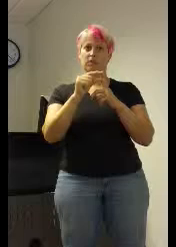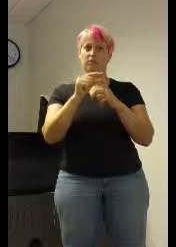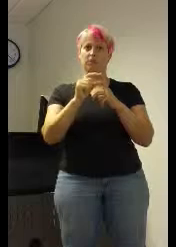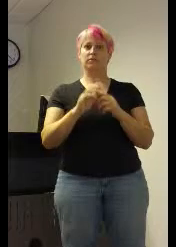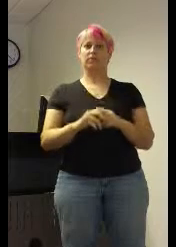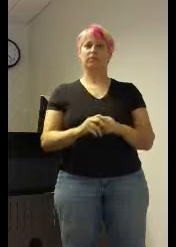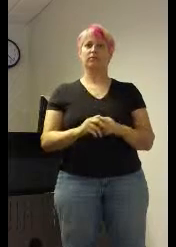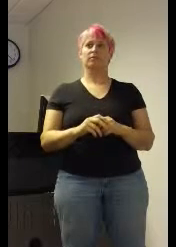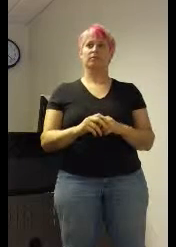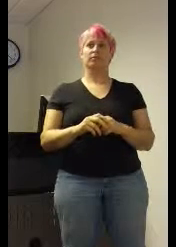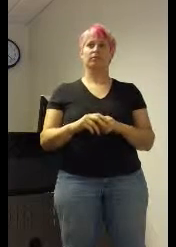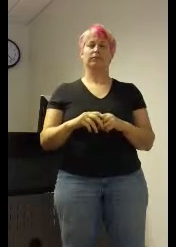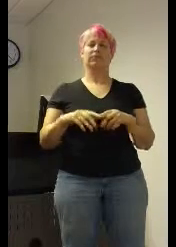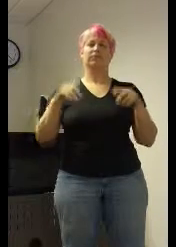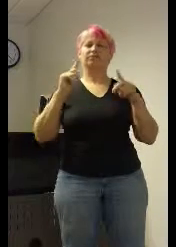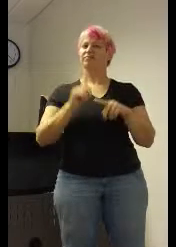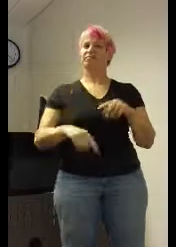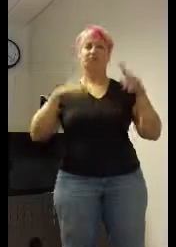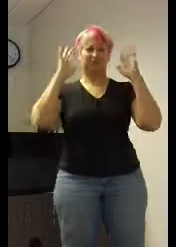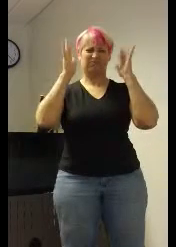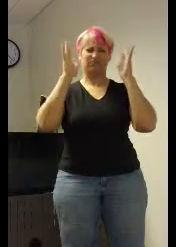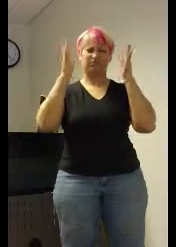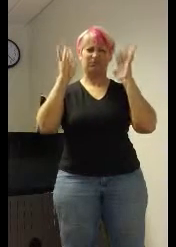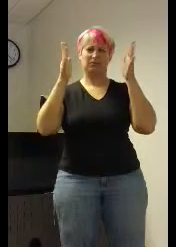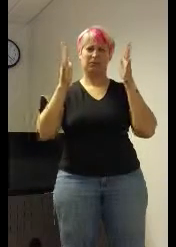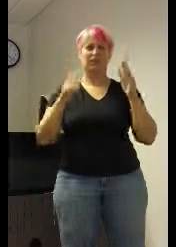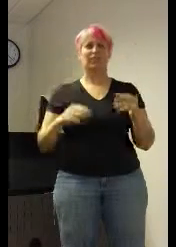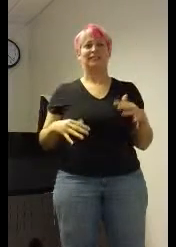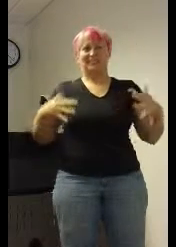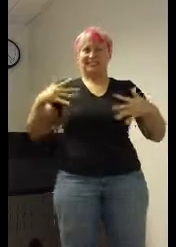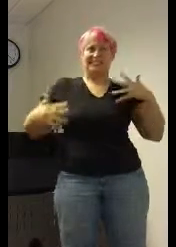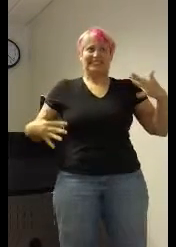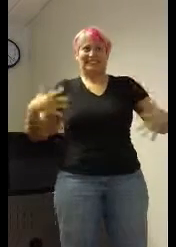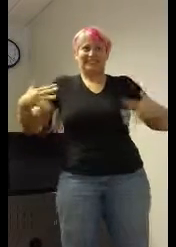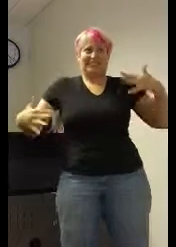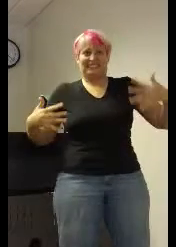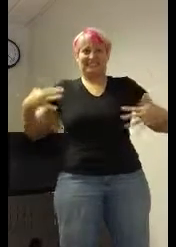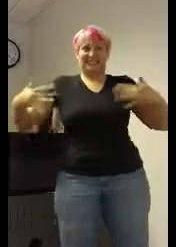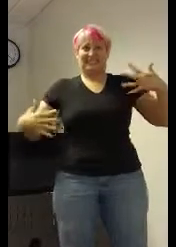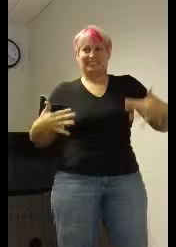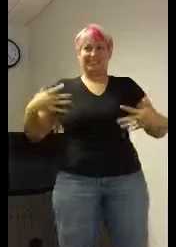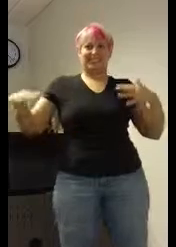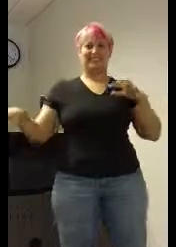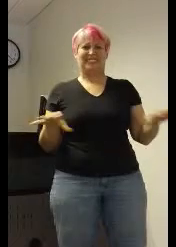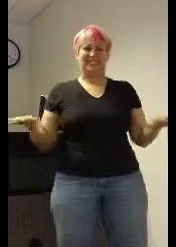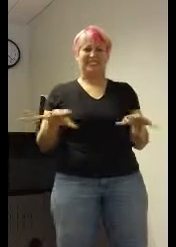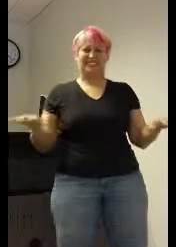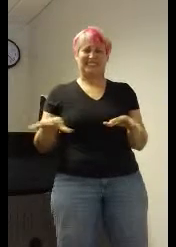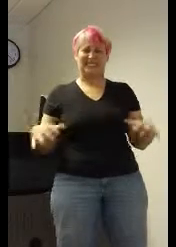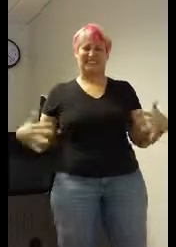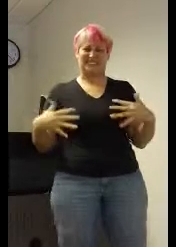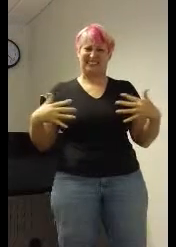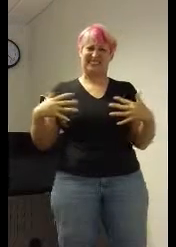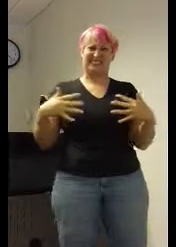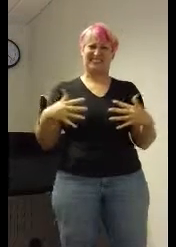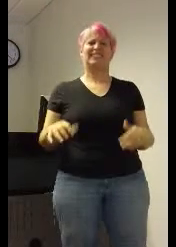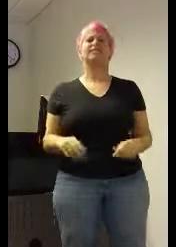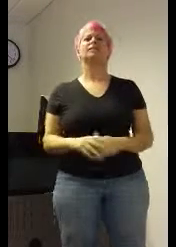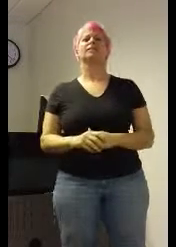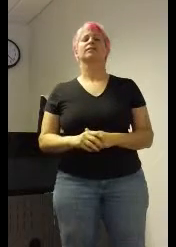and you've got the wiggles. That's another way to put it to make it easier. So you have trouble paying attention to what's going on, and you don't